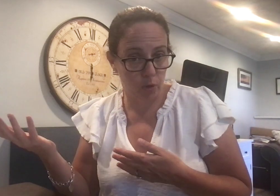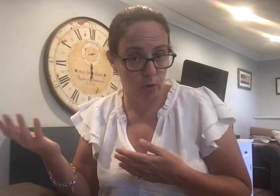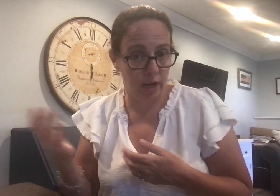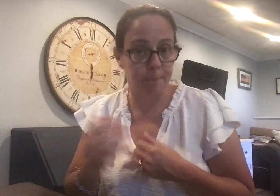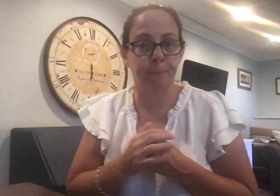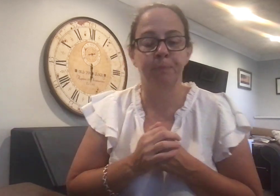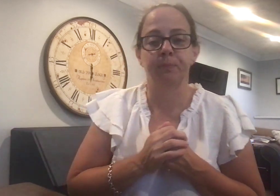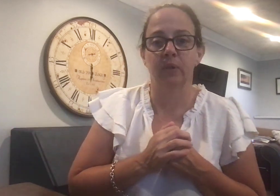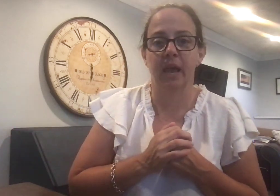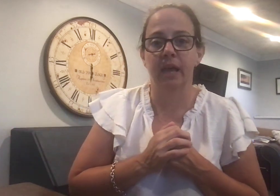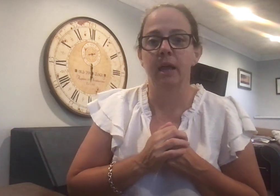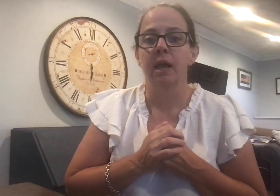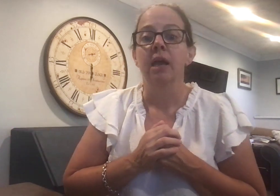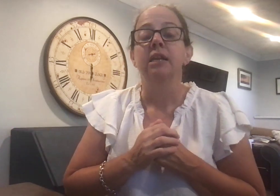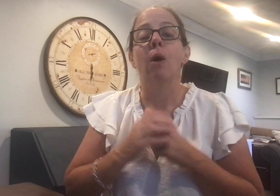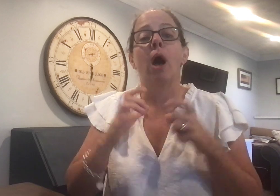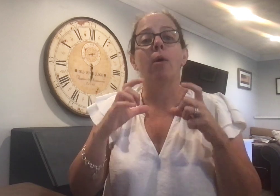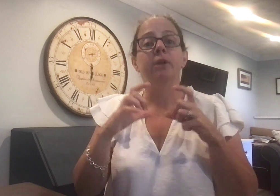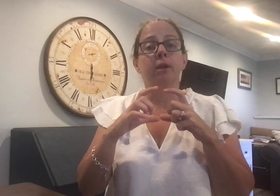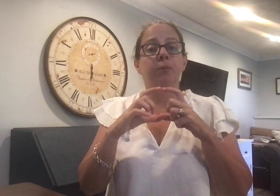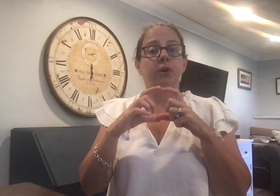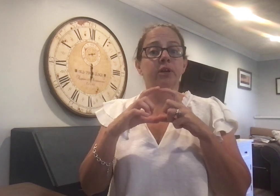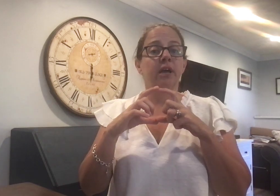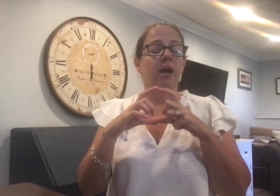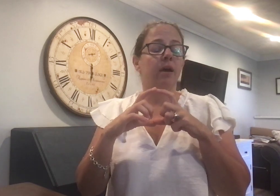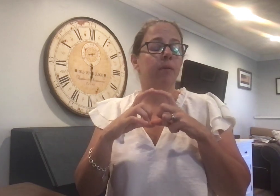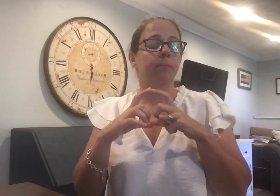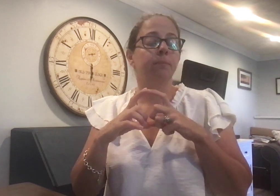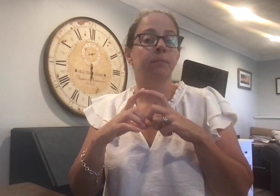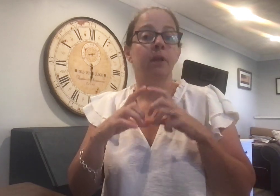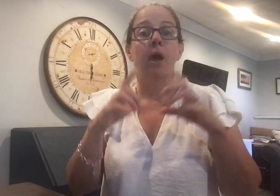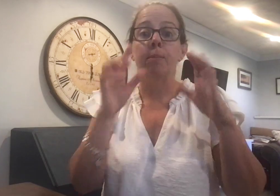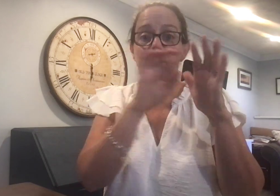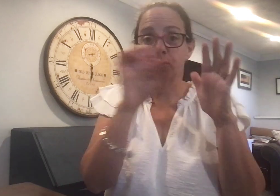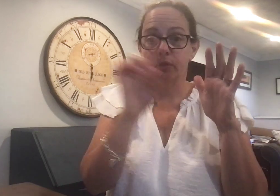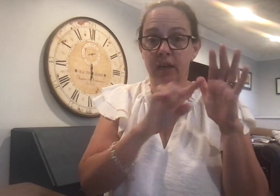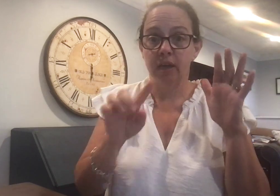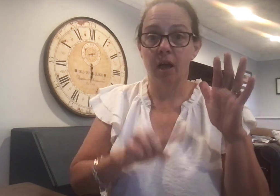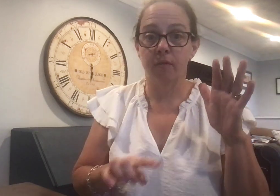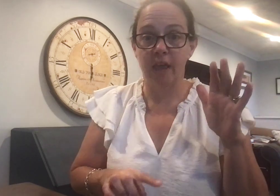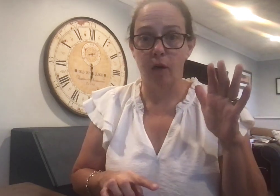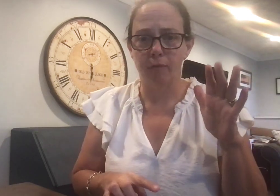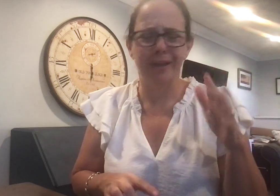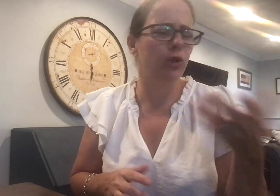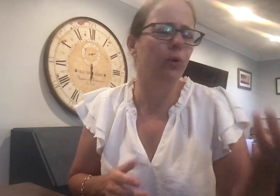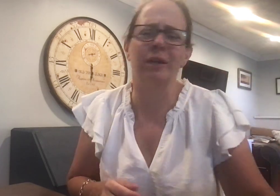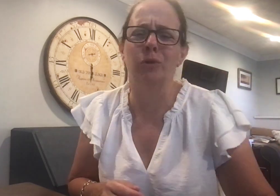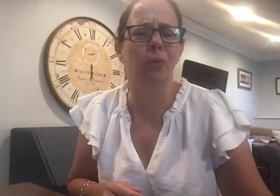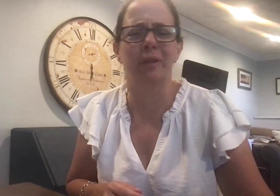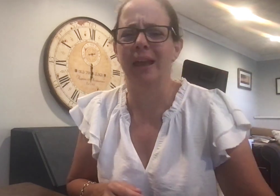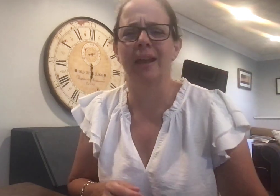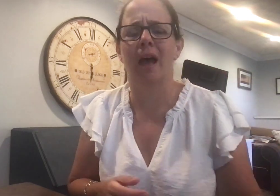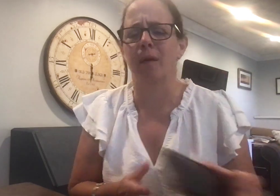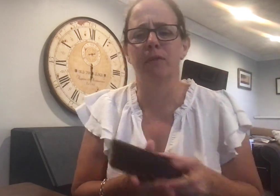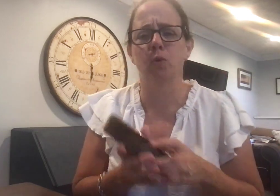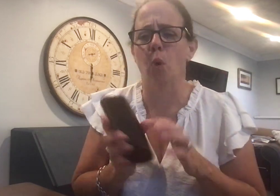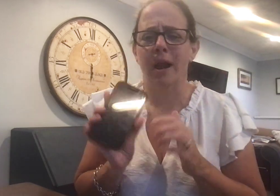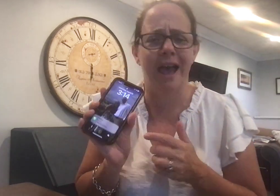name. Okay? Now I'm going to put a picture thing of the alphabet. You can Google it if you want to have it on